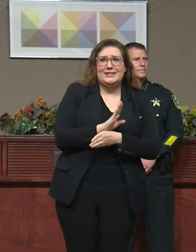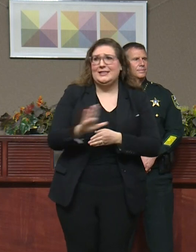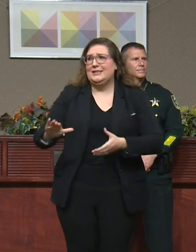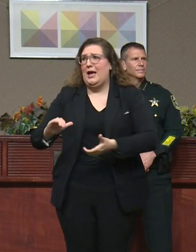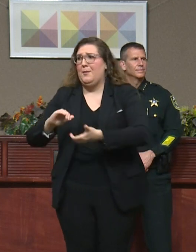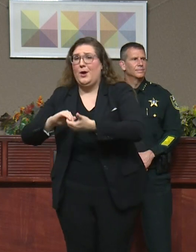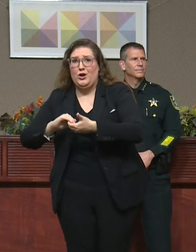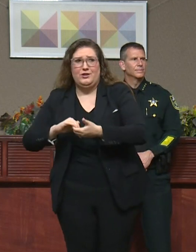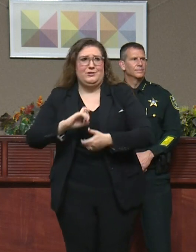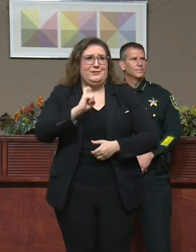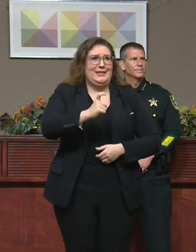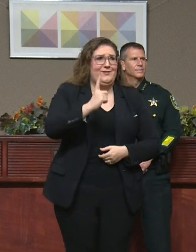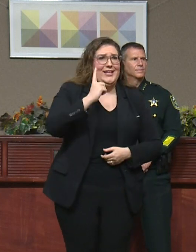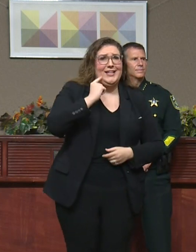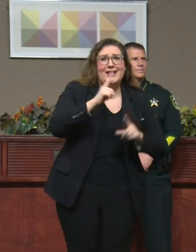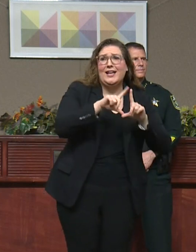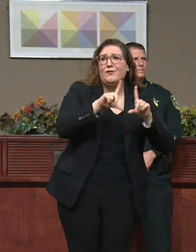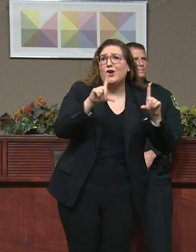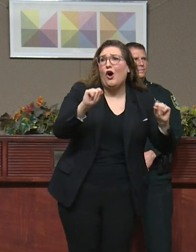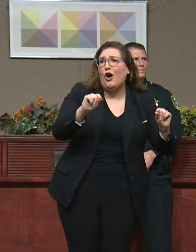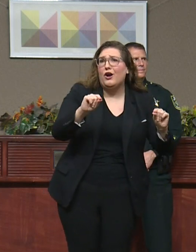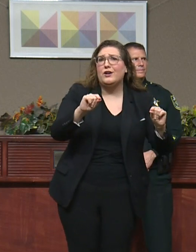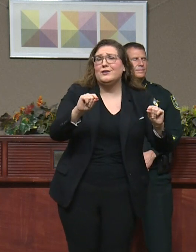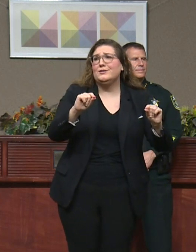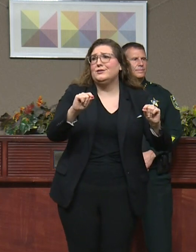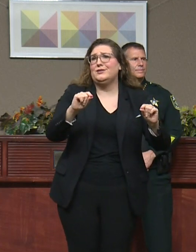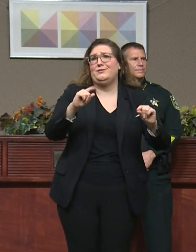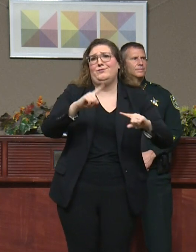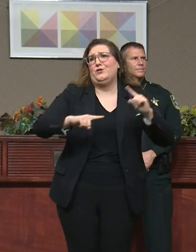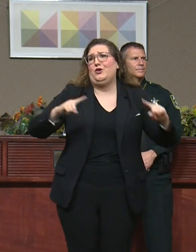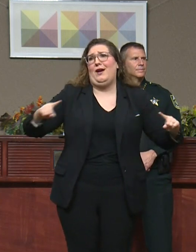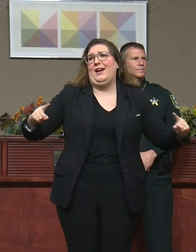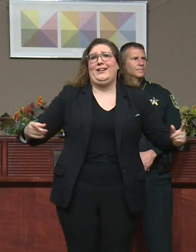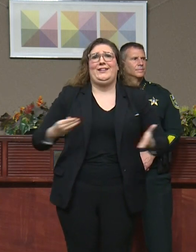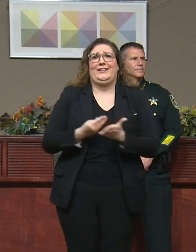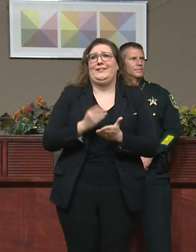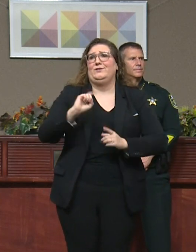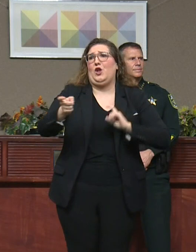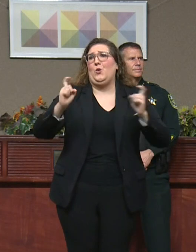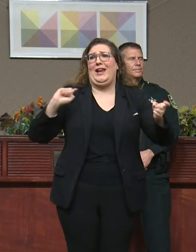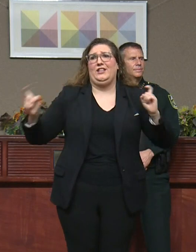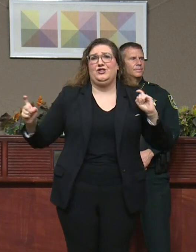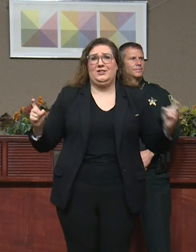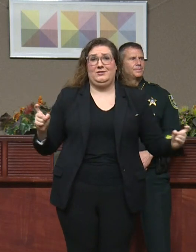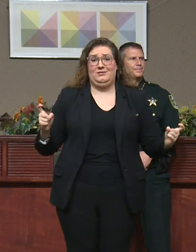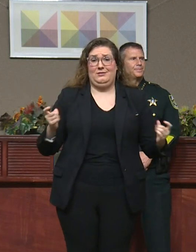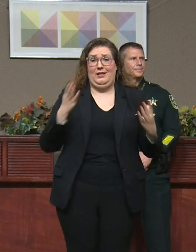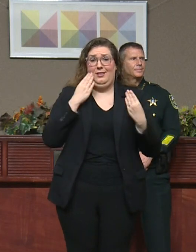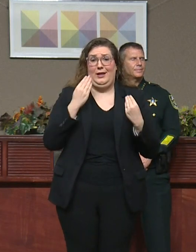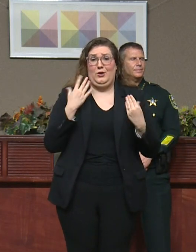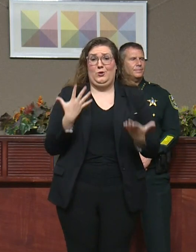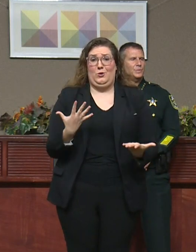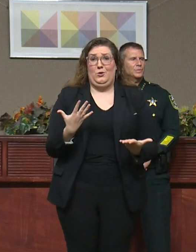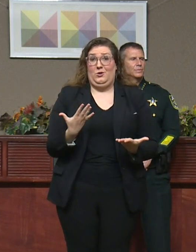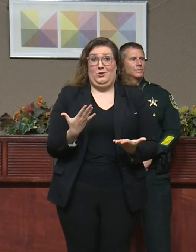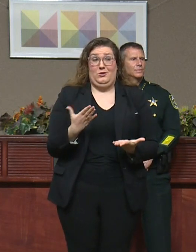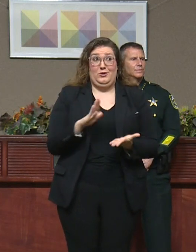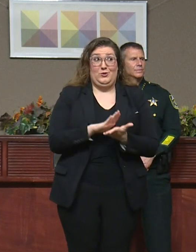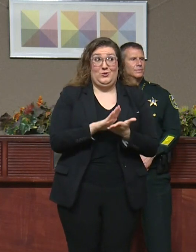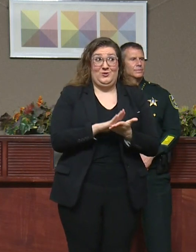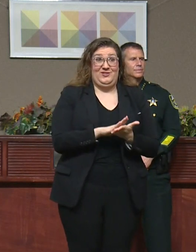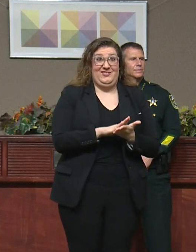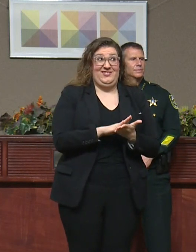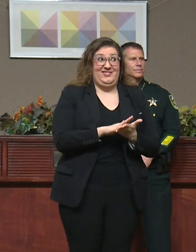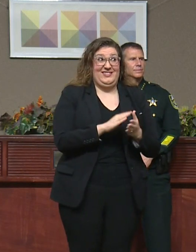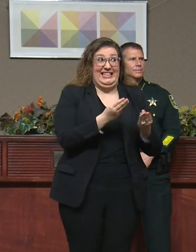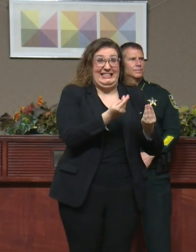of gift cards and various donations. Well, school's not in, but teachers are still teaching. And so I want